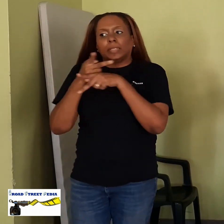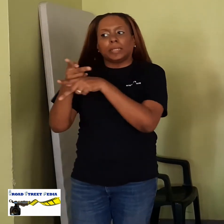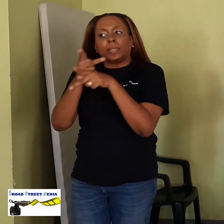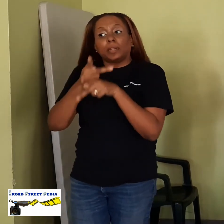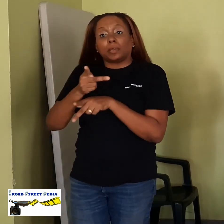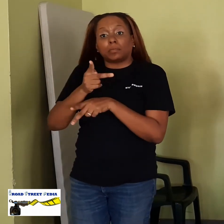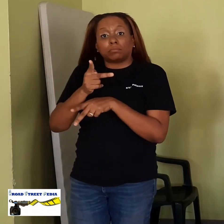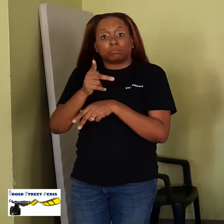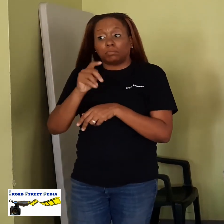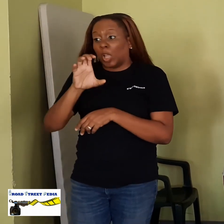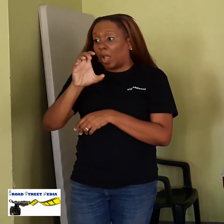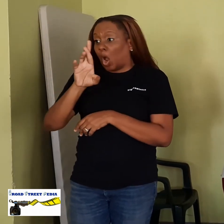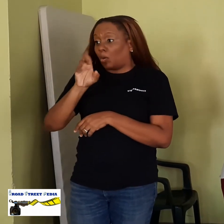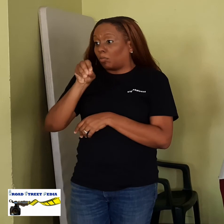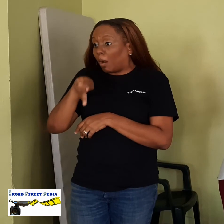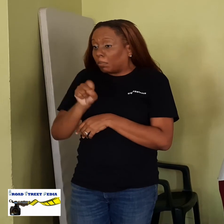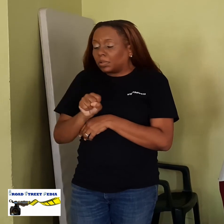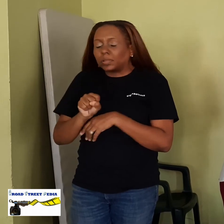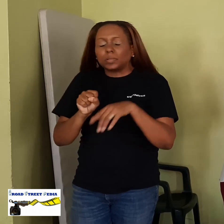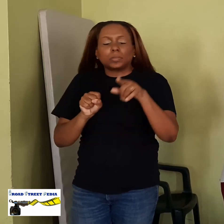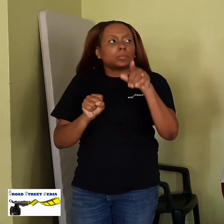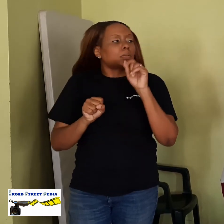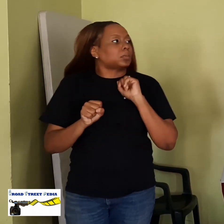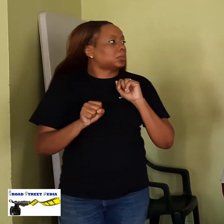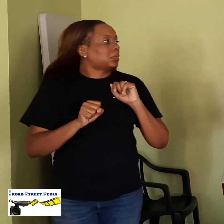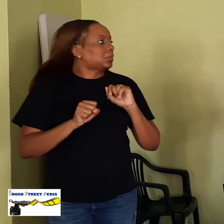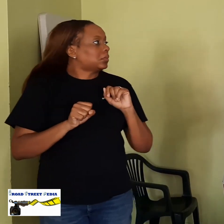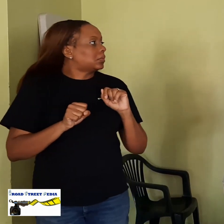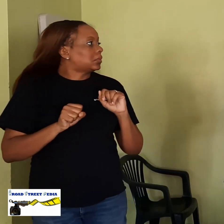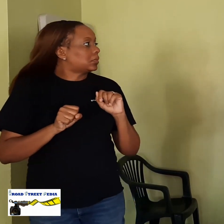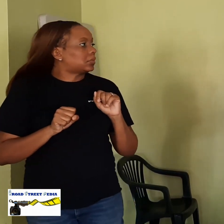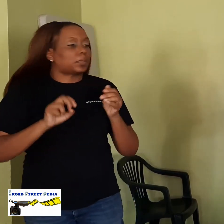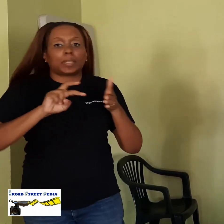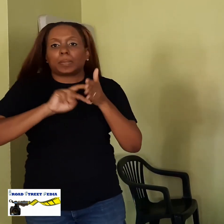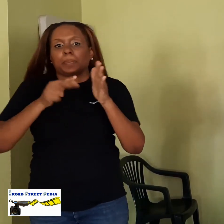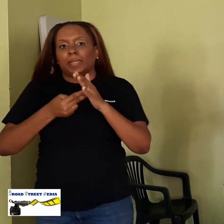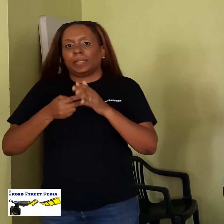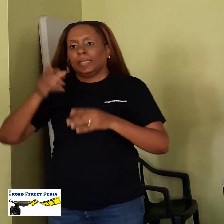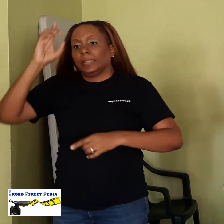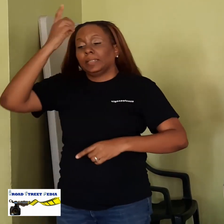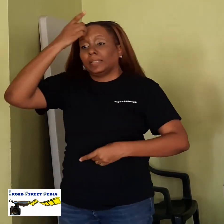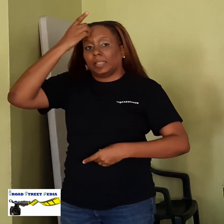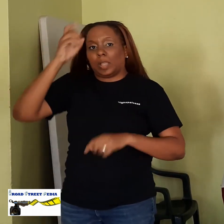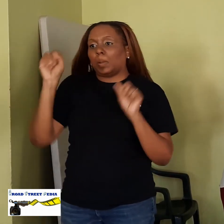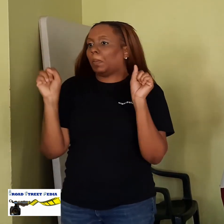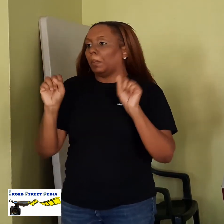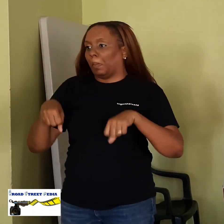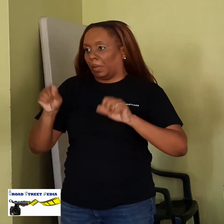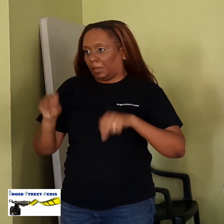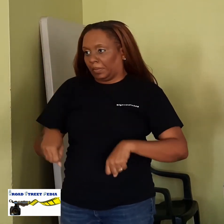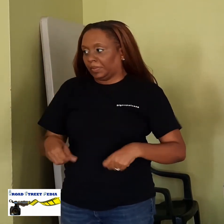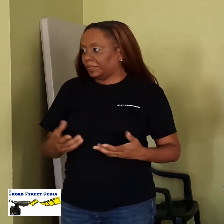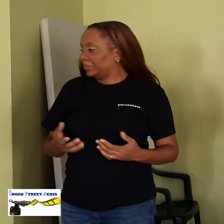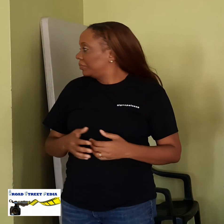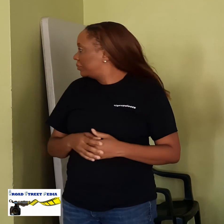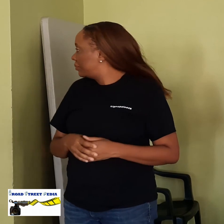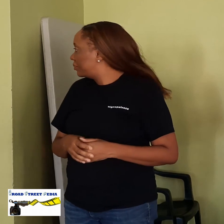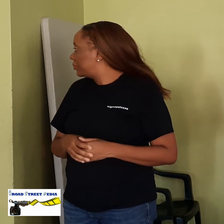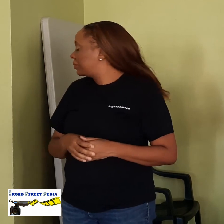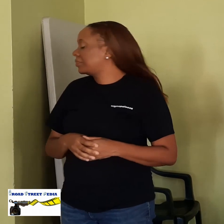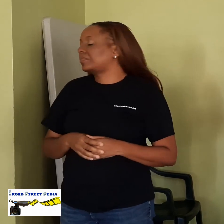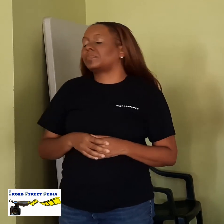damaged, we learned before that that is where your diseases or your insects can enter.